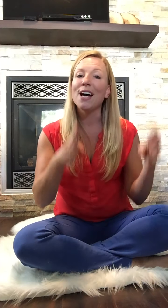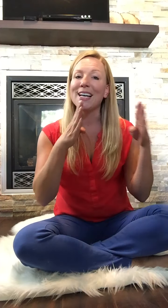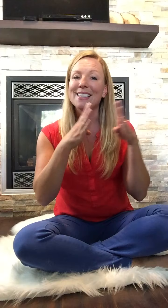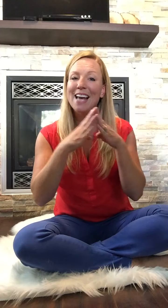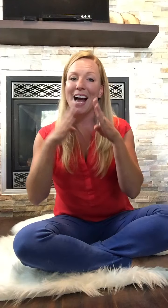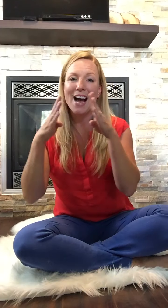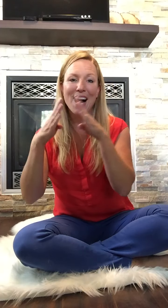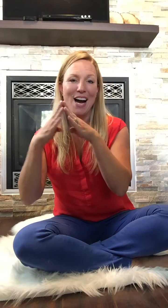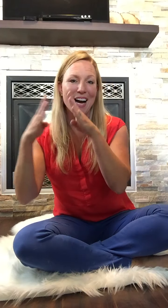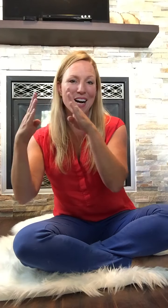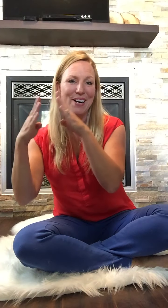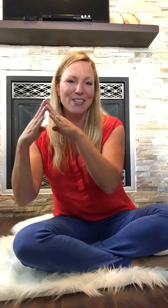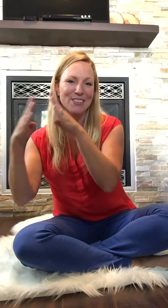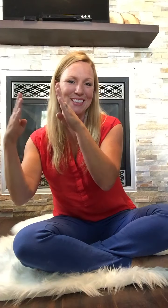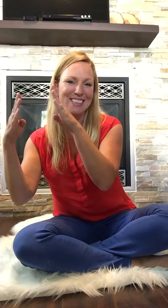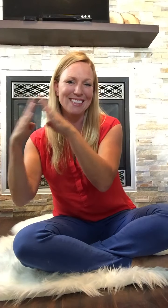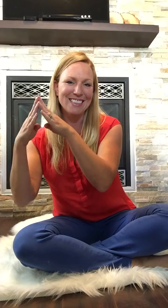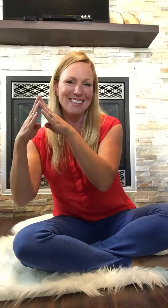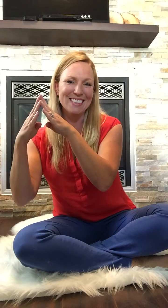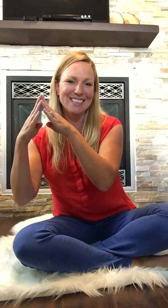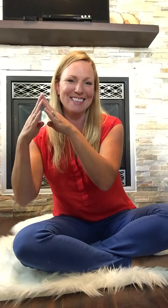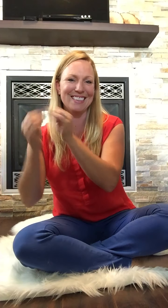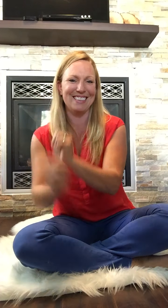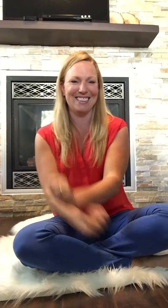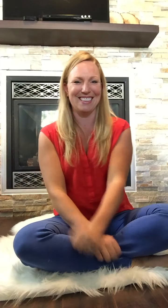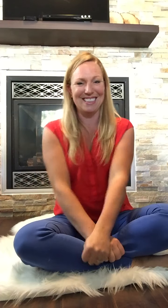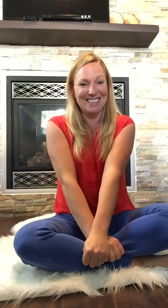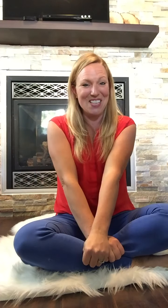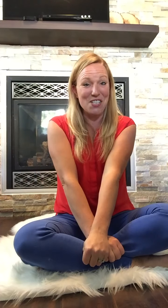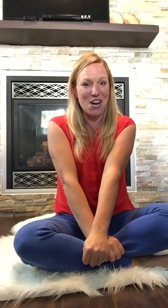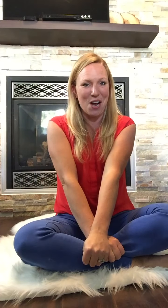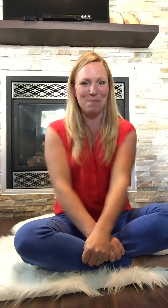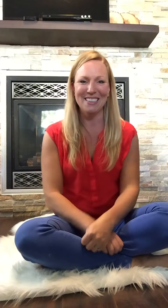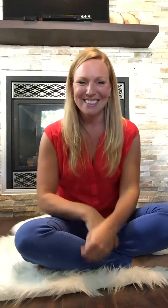through the town. Good job.